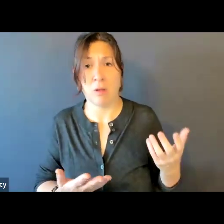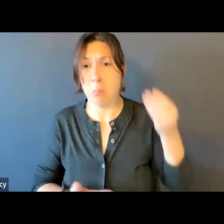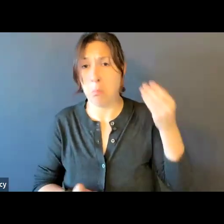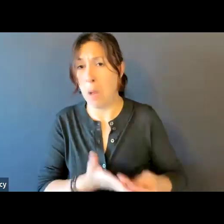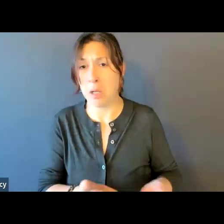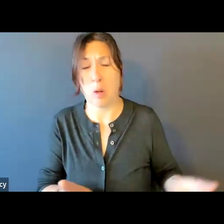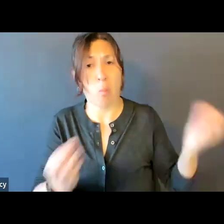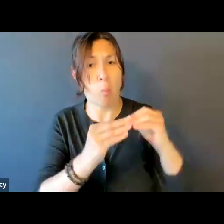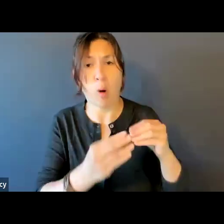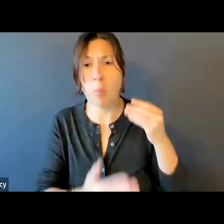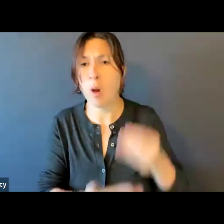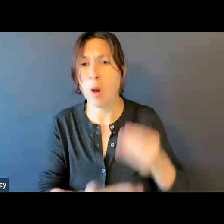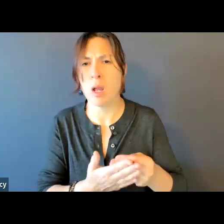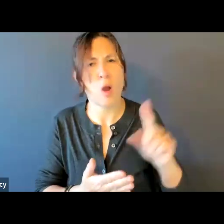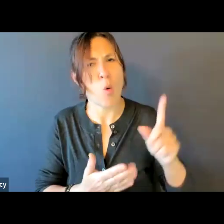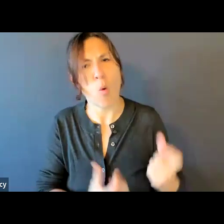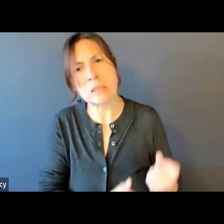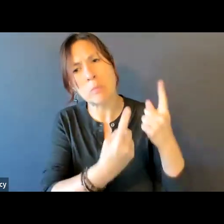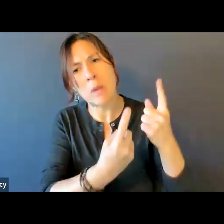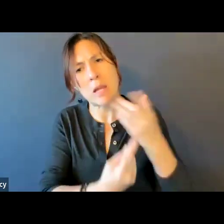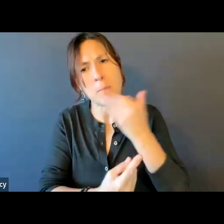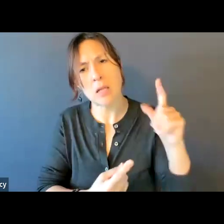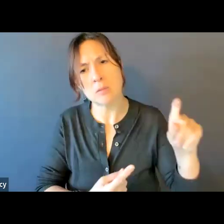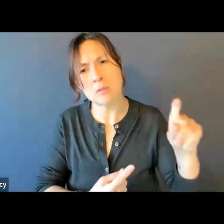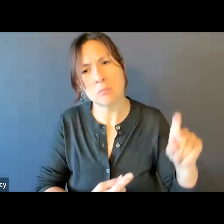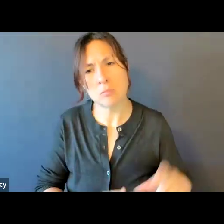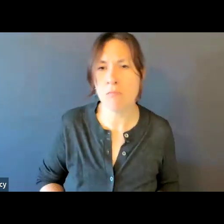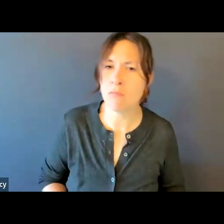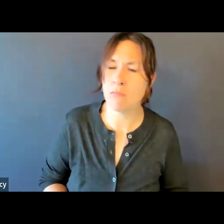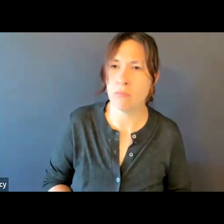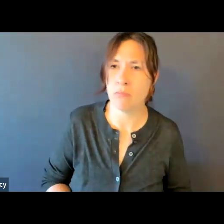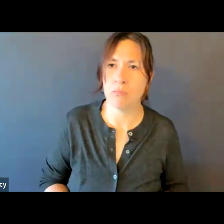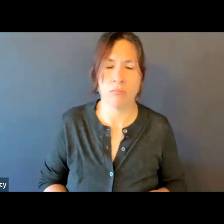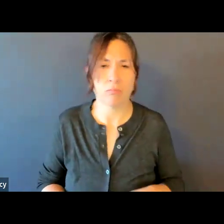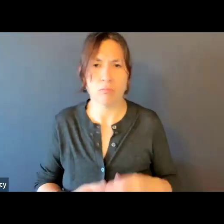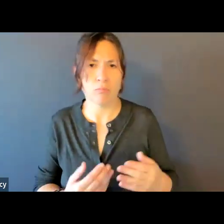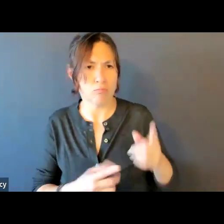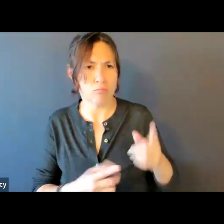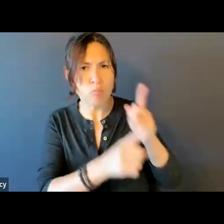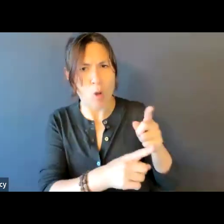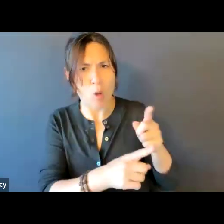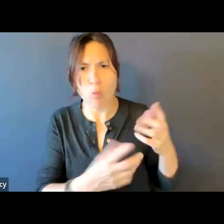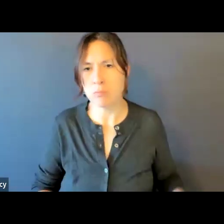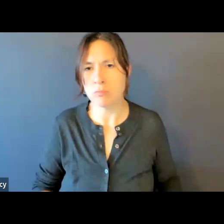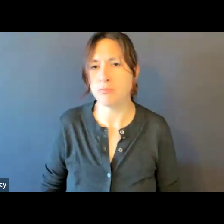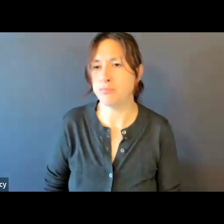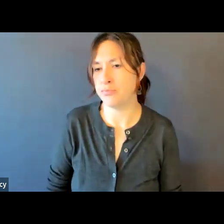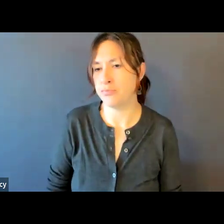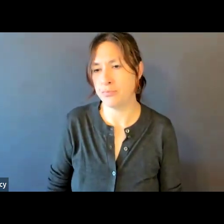funds, where would you think it'd be best put to use? Well, what would you want to aim towards?